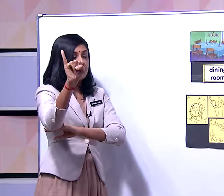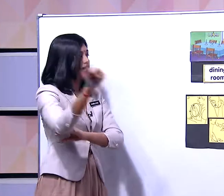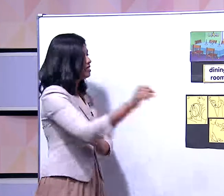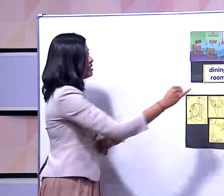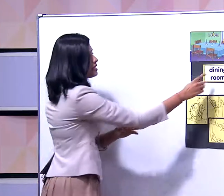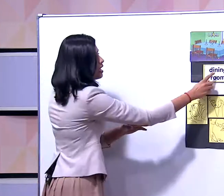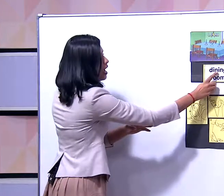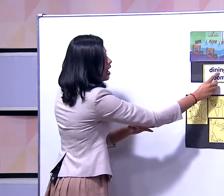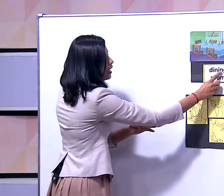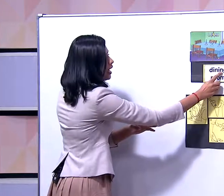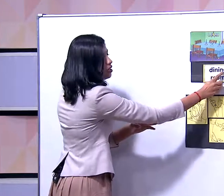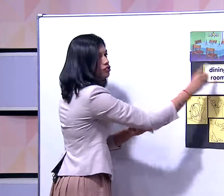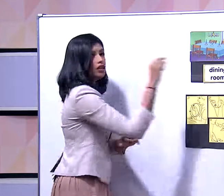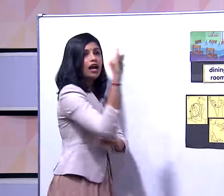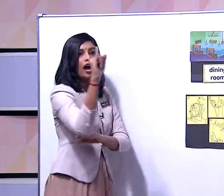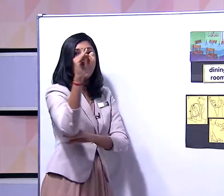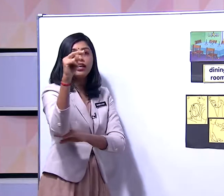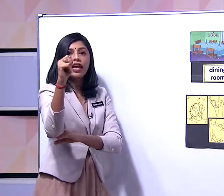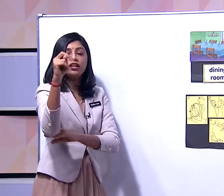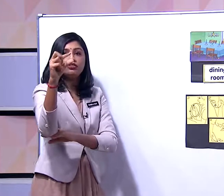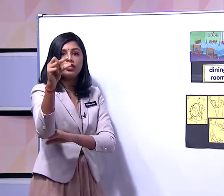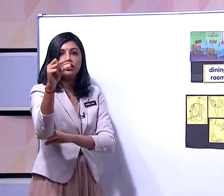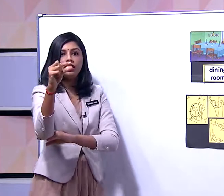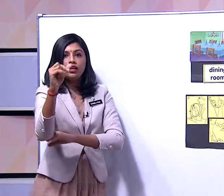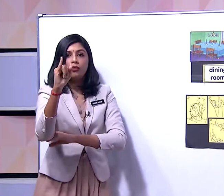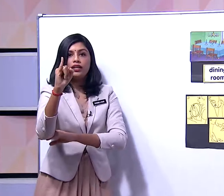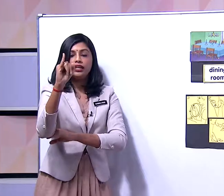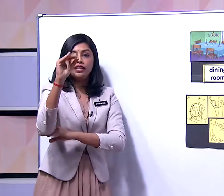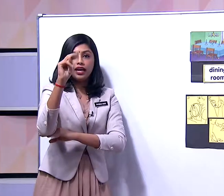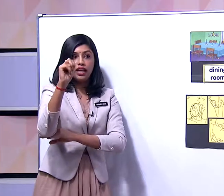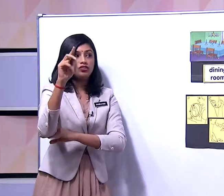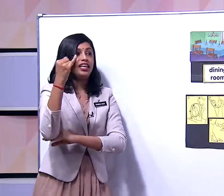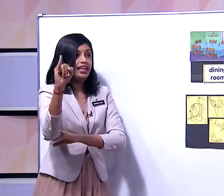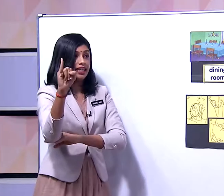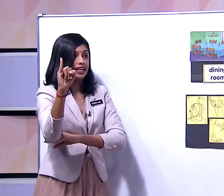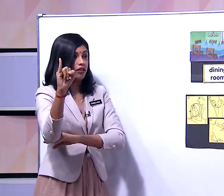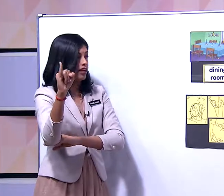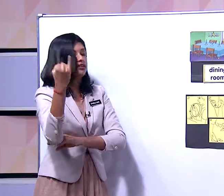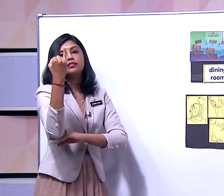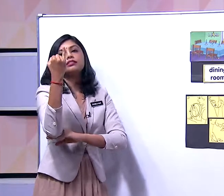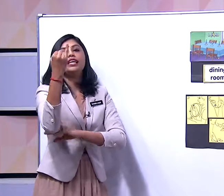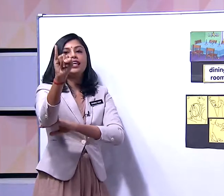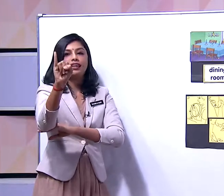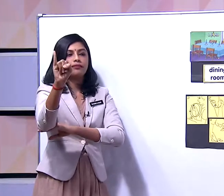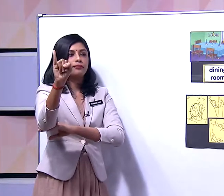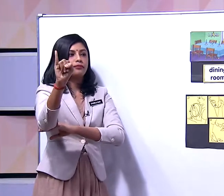means this ing, ing. When there is ing, ing, all right? This is ing. Ing.